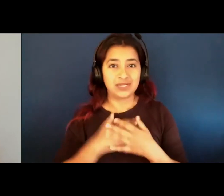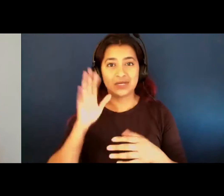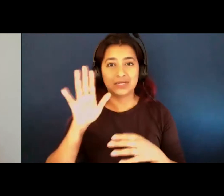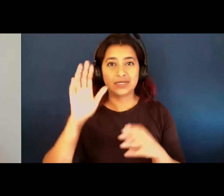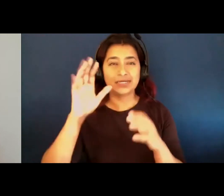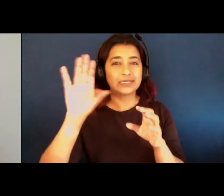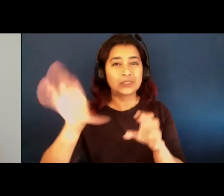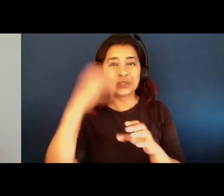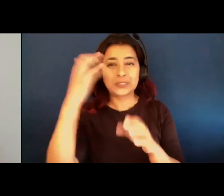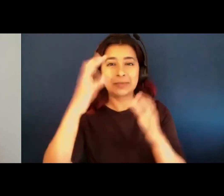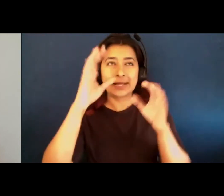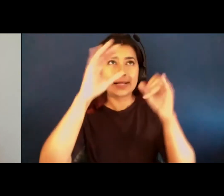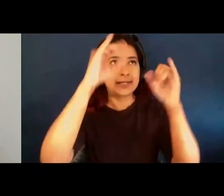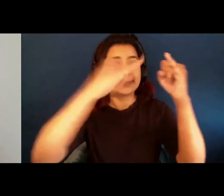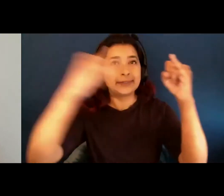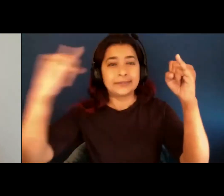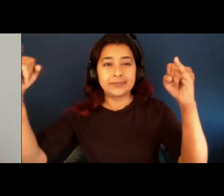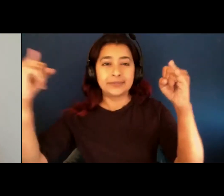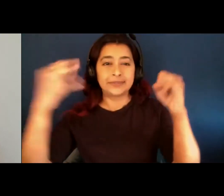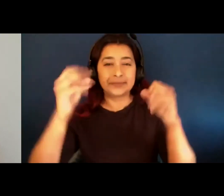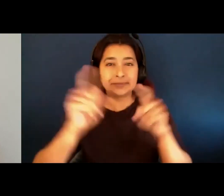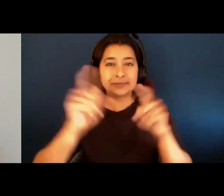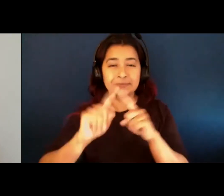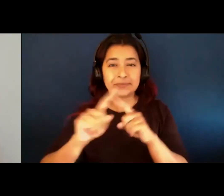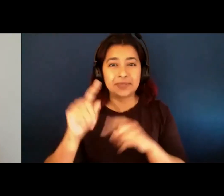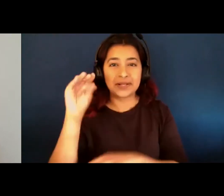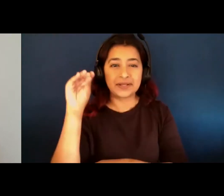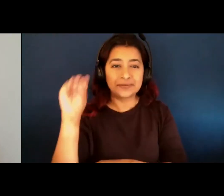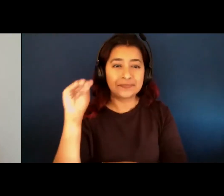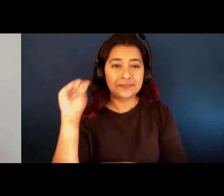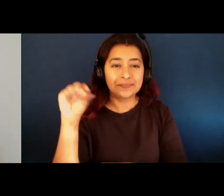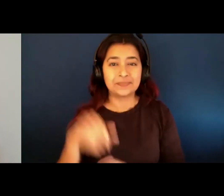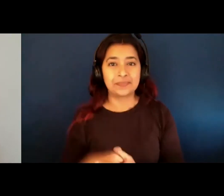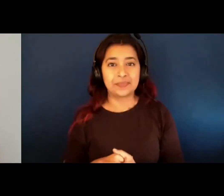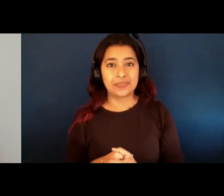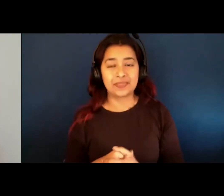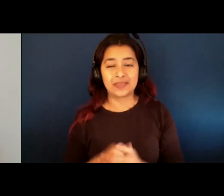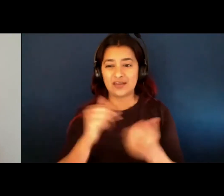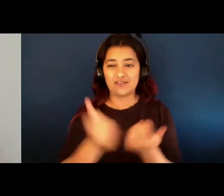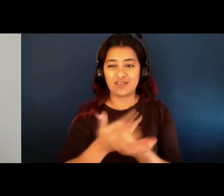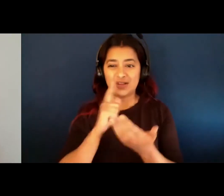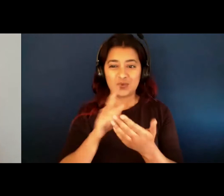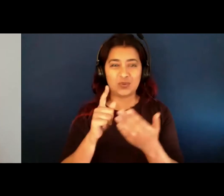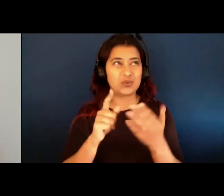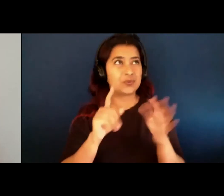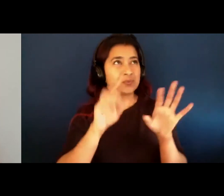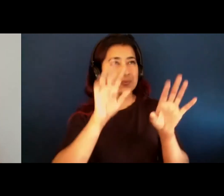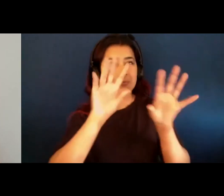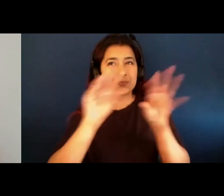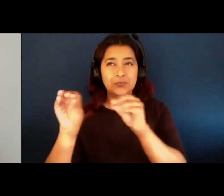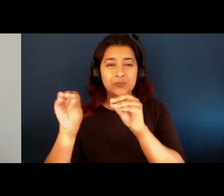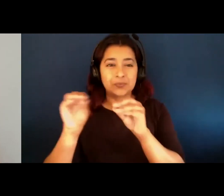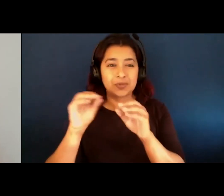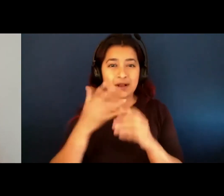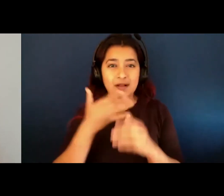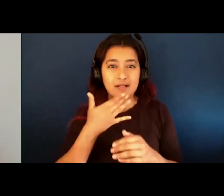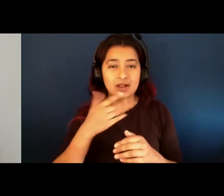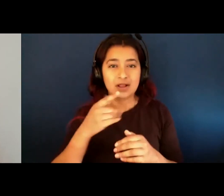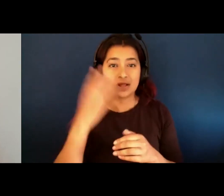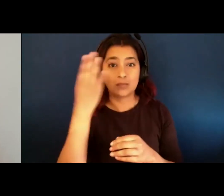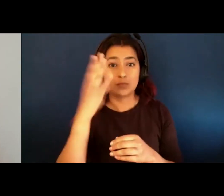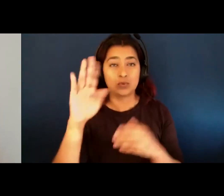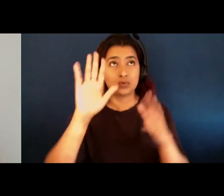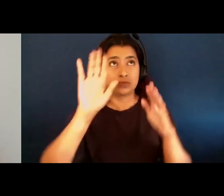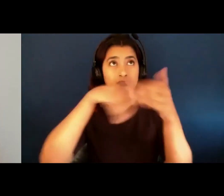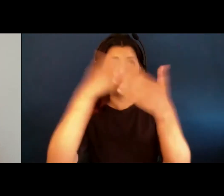vera plants and weather-worn flamingos. Everything here was muted. The blue sky was gray, and outside